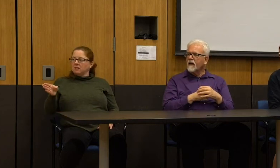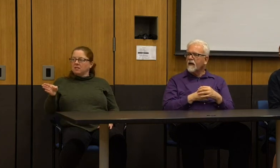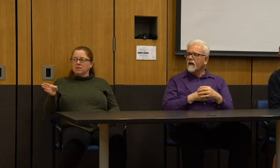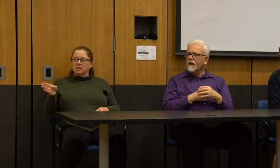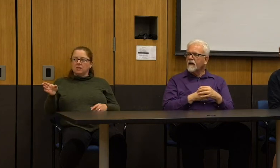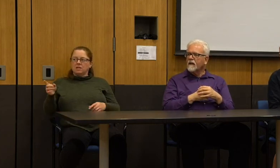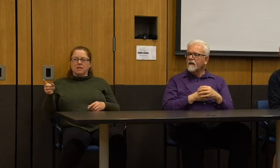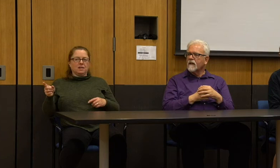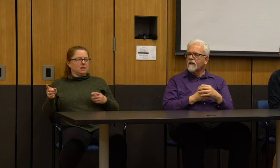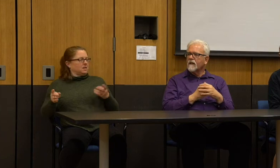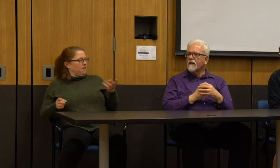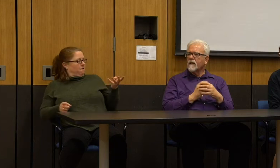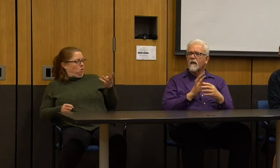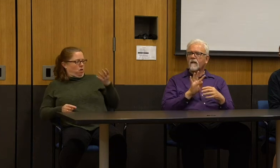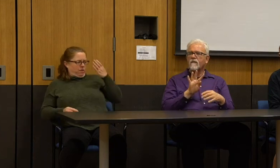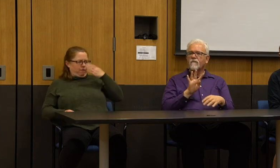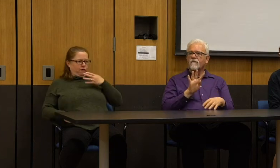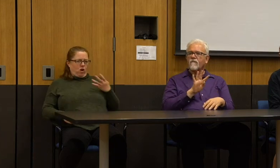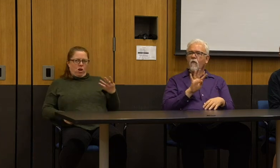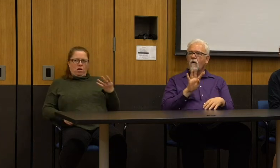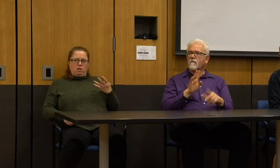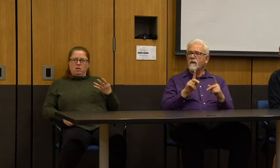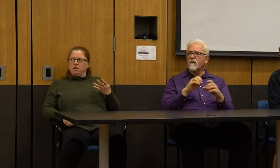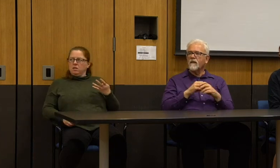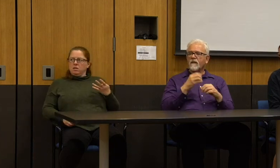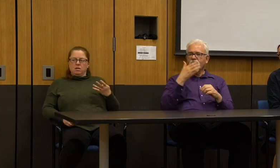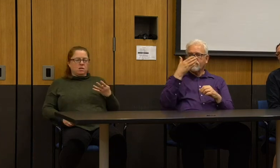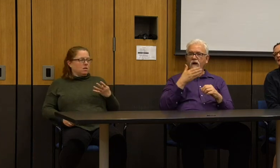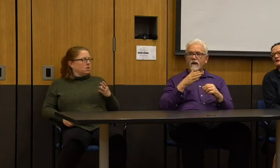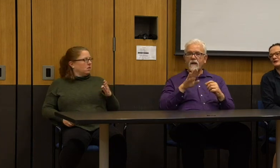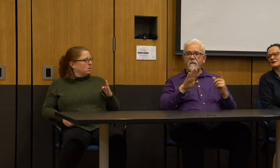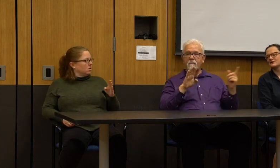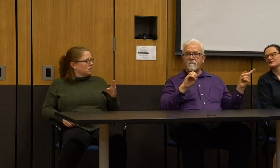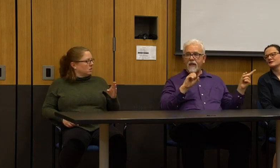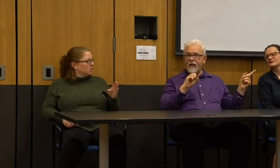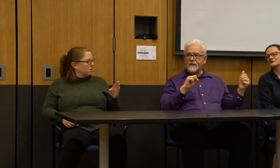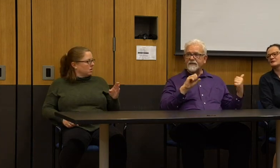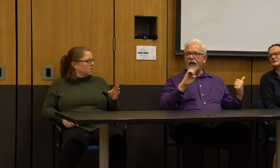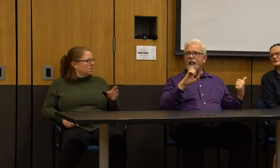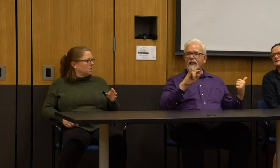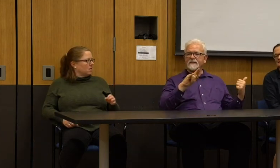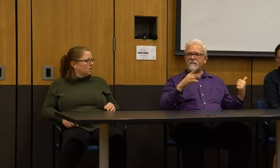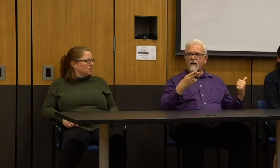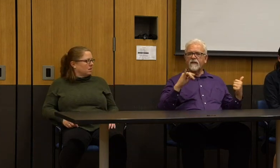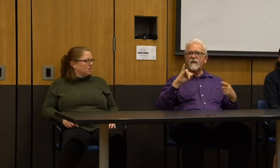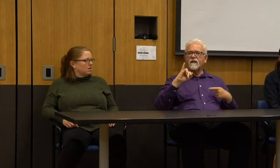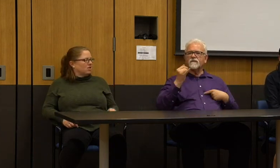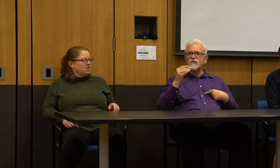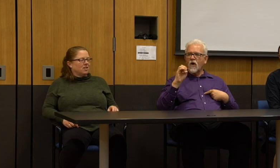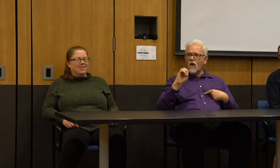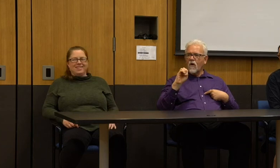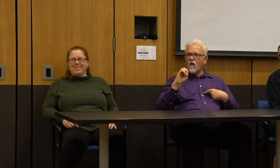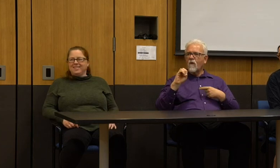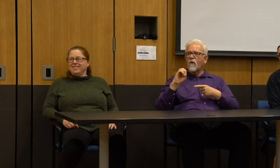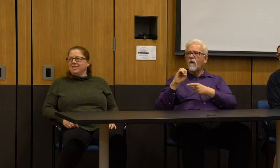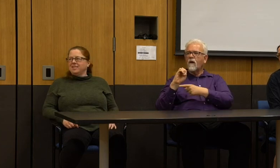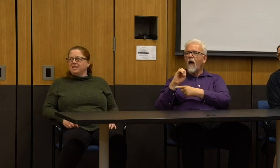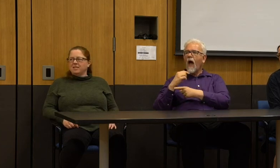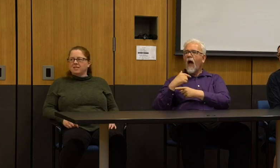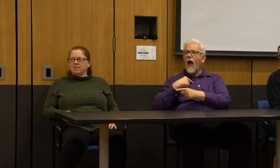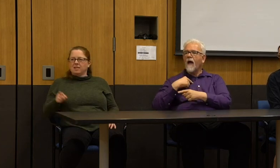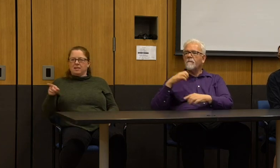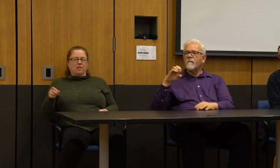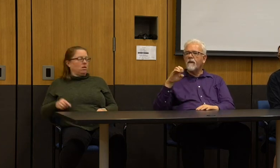The four people in the front, you're Bess, Elizabeth, Joe, and then I'm